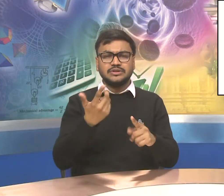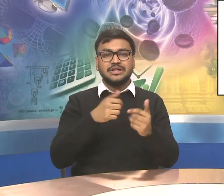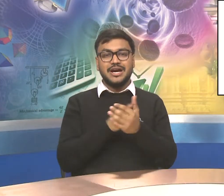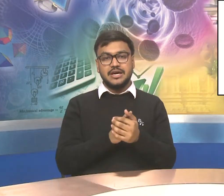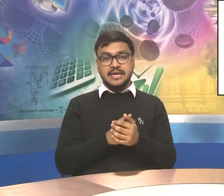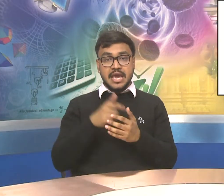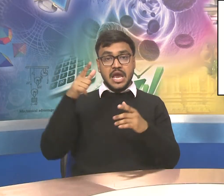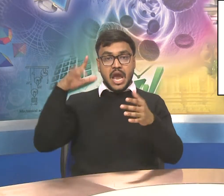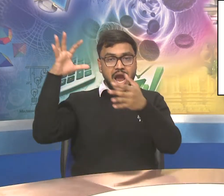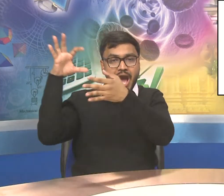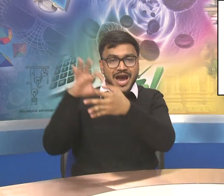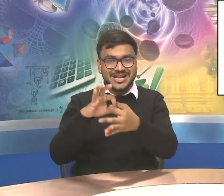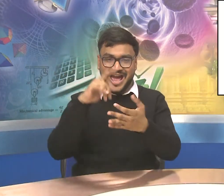Fifth,